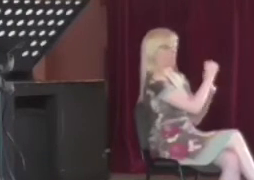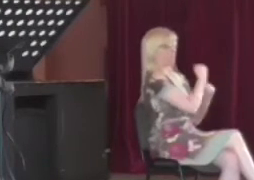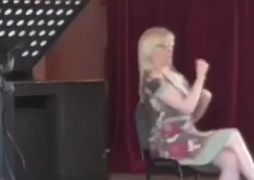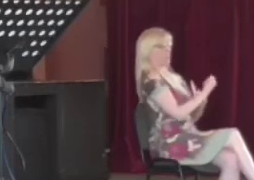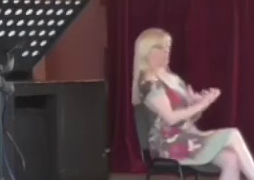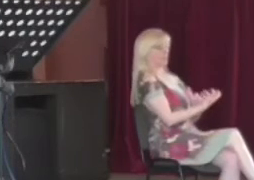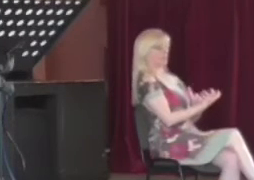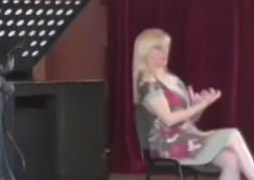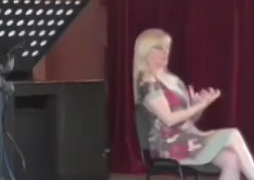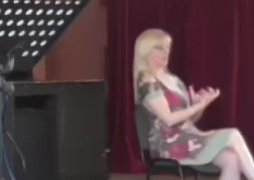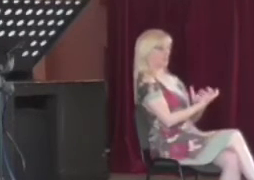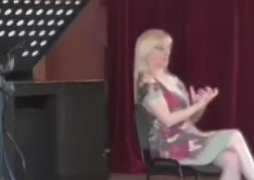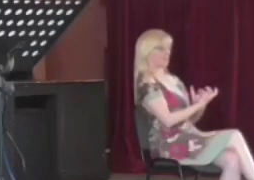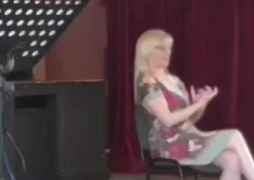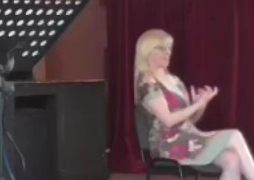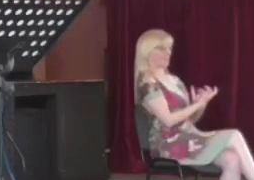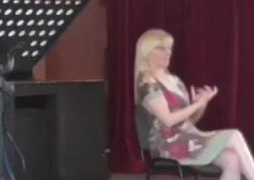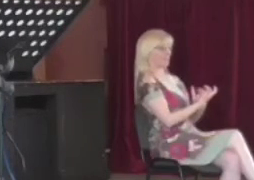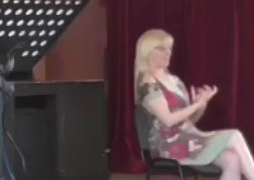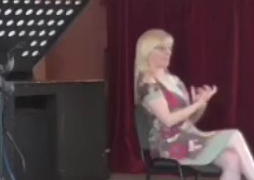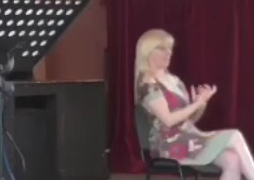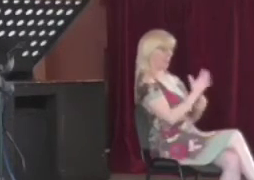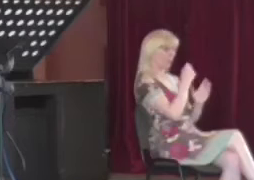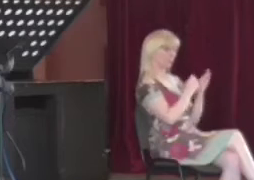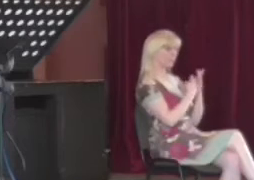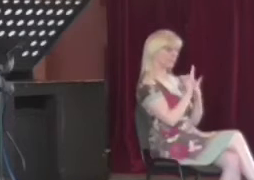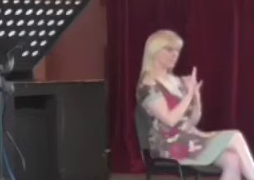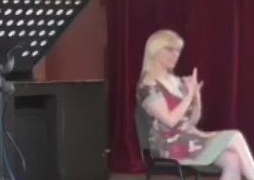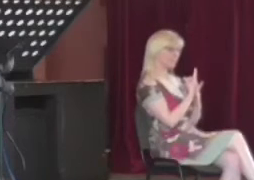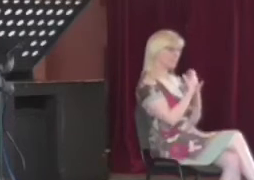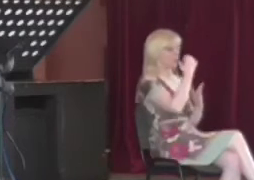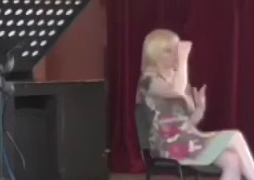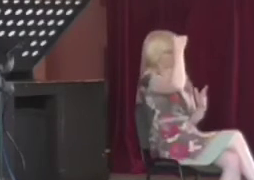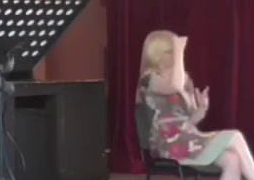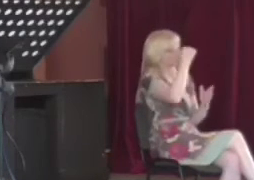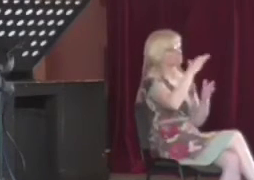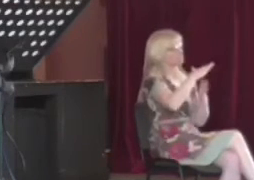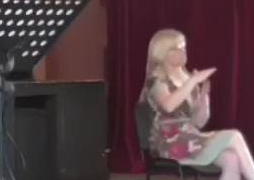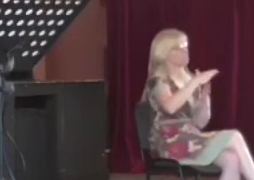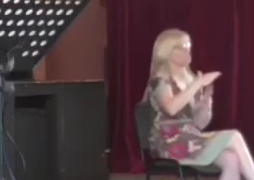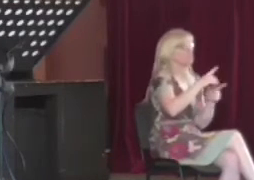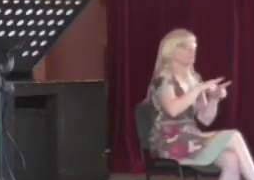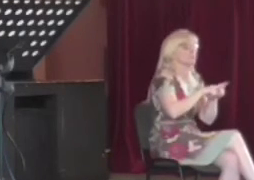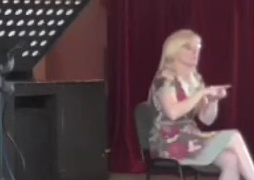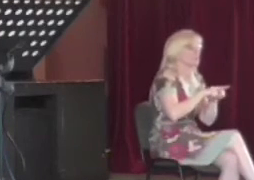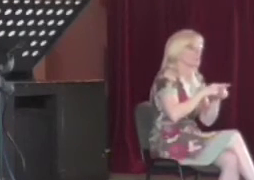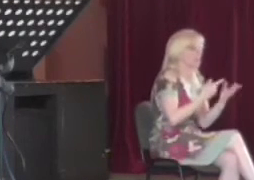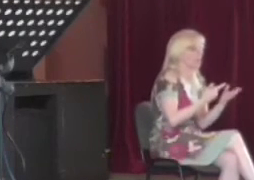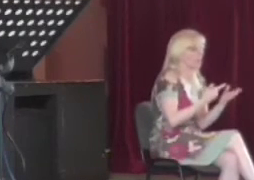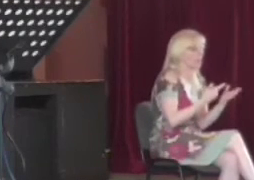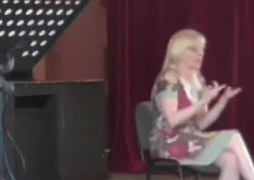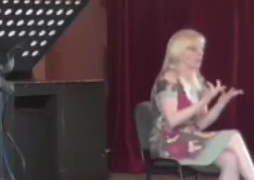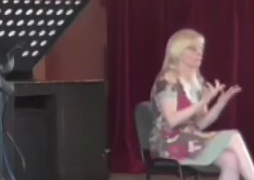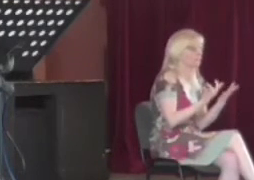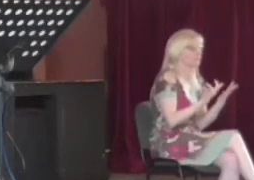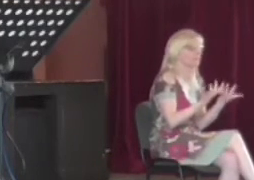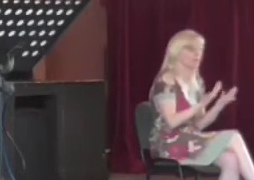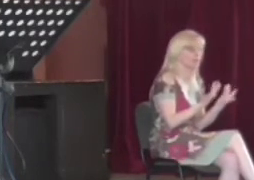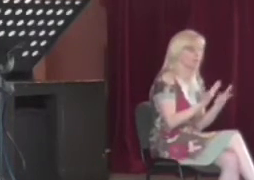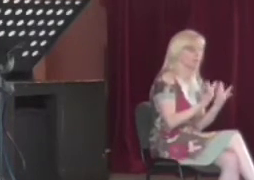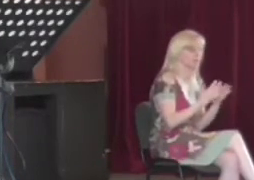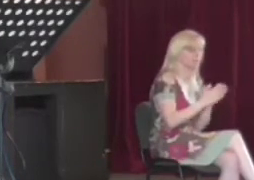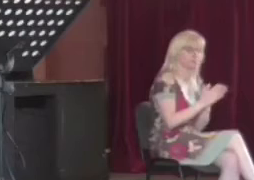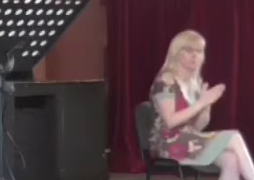Paul going. Because it didn't matter what happened to him, he knew he had an assurance. He knew where he was going.